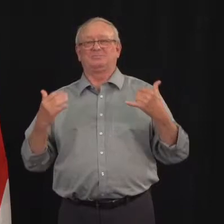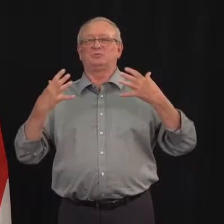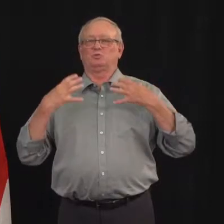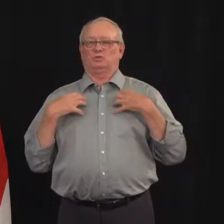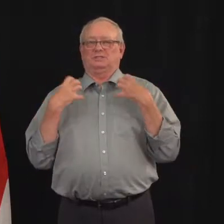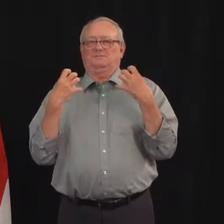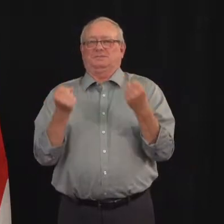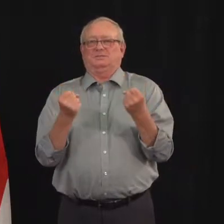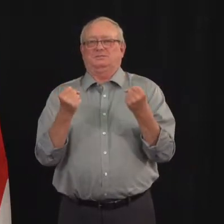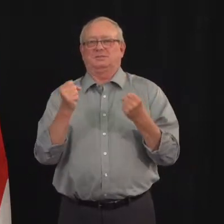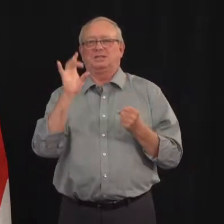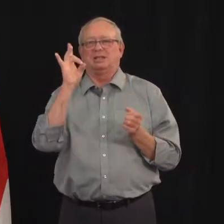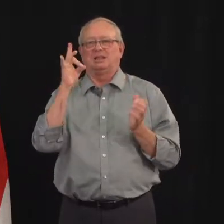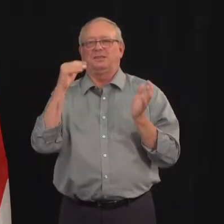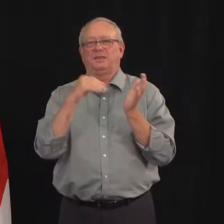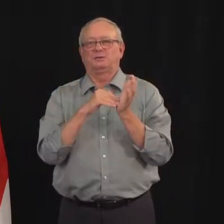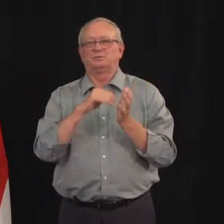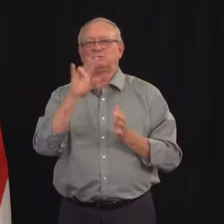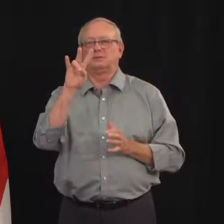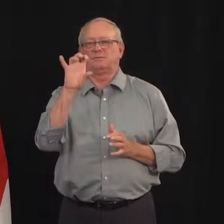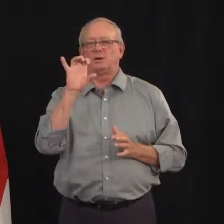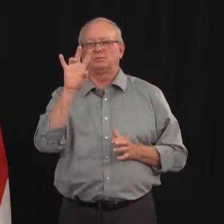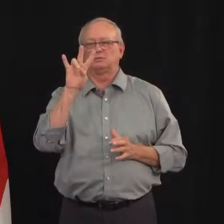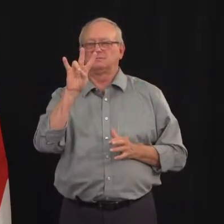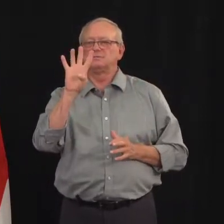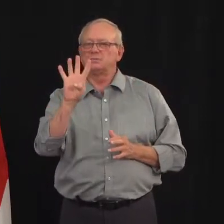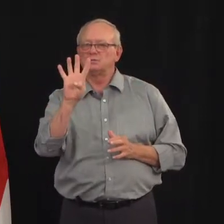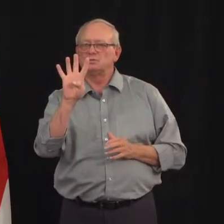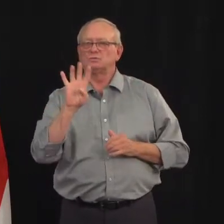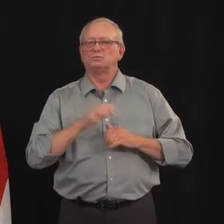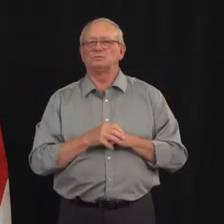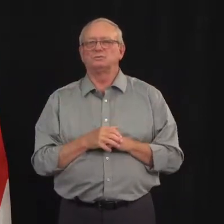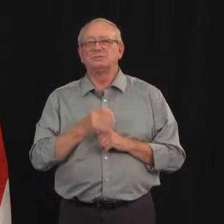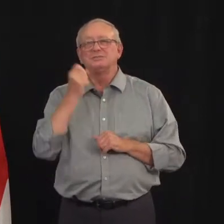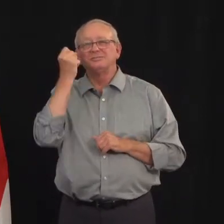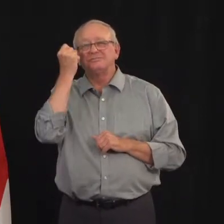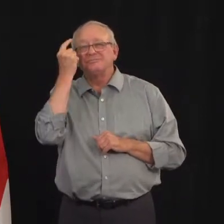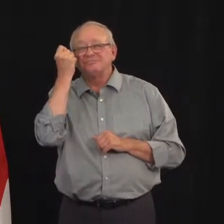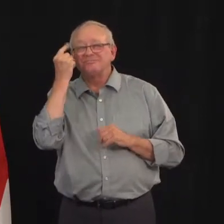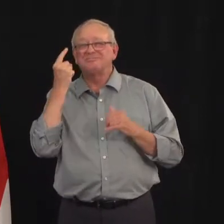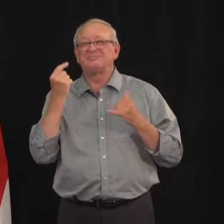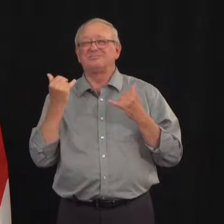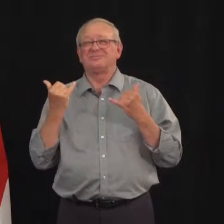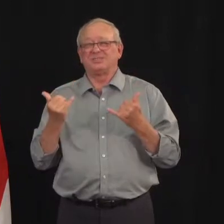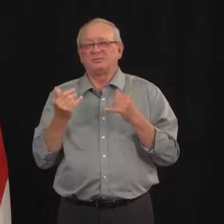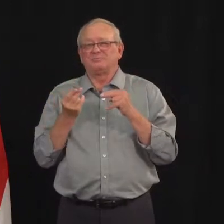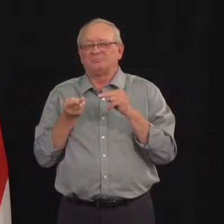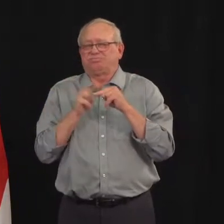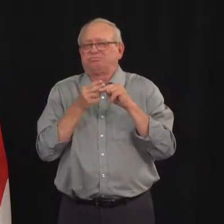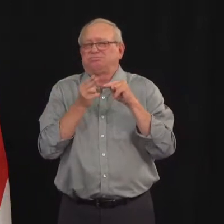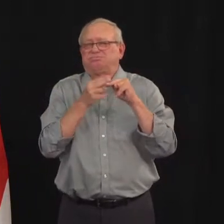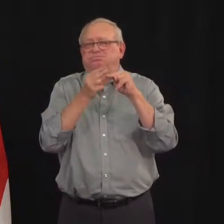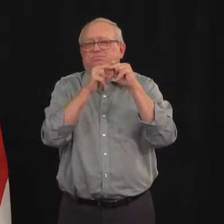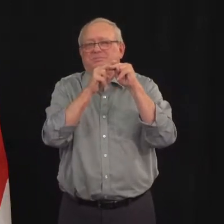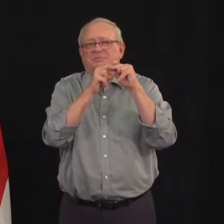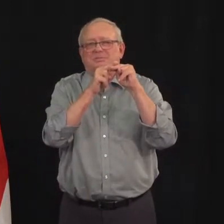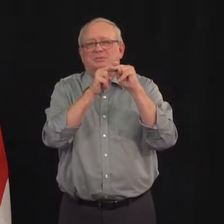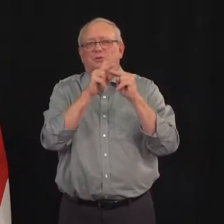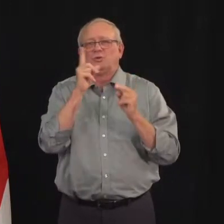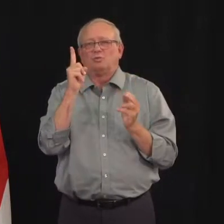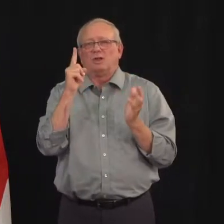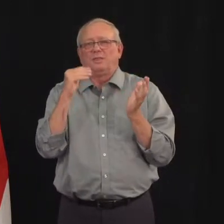8,774 recovered cases in Alberta. However, the number of active cases has now risen to